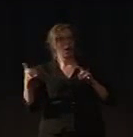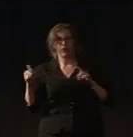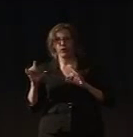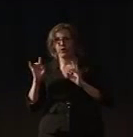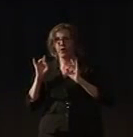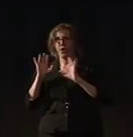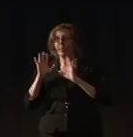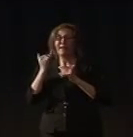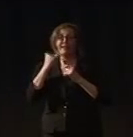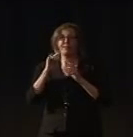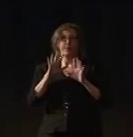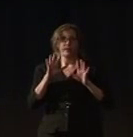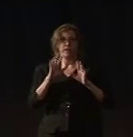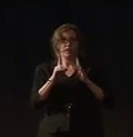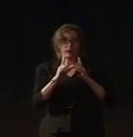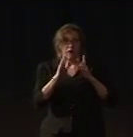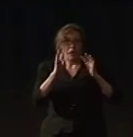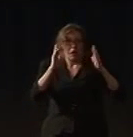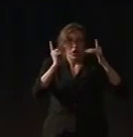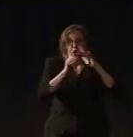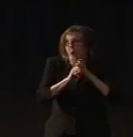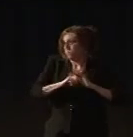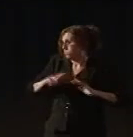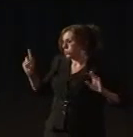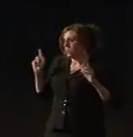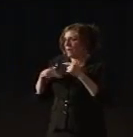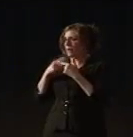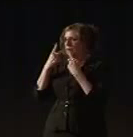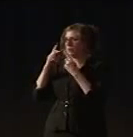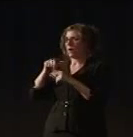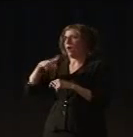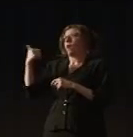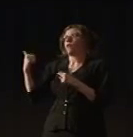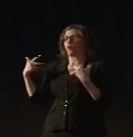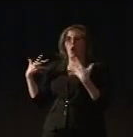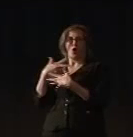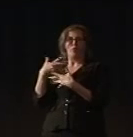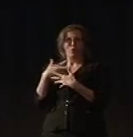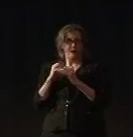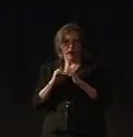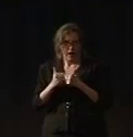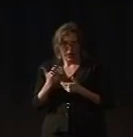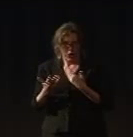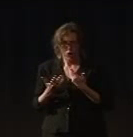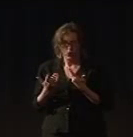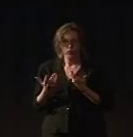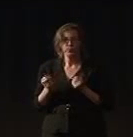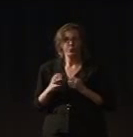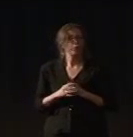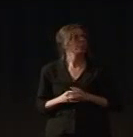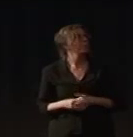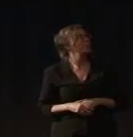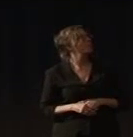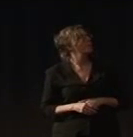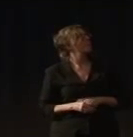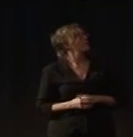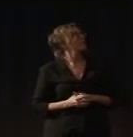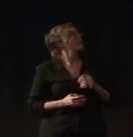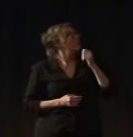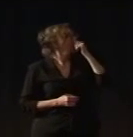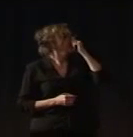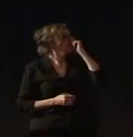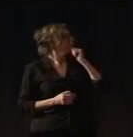horror? And of course, the solution which makes a lot of sense is to be insensitive to it, which is most of the people